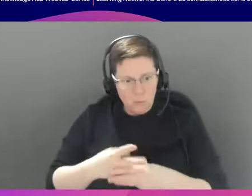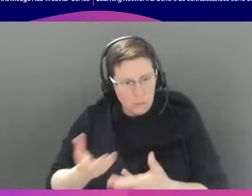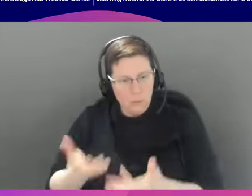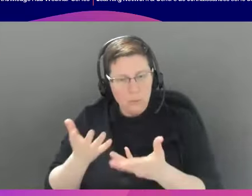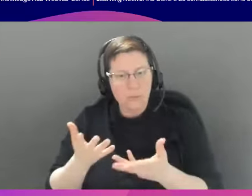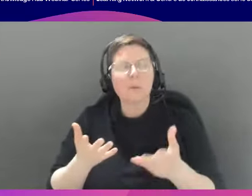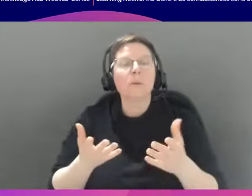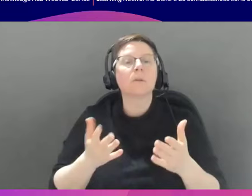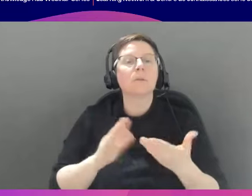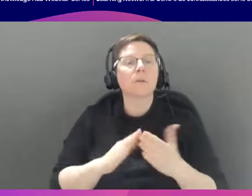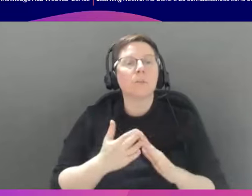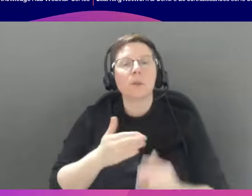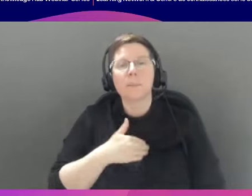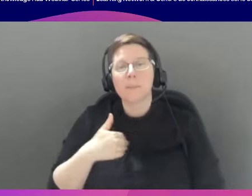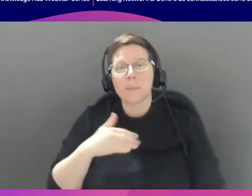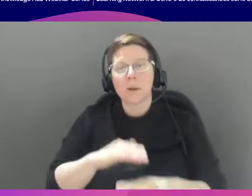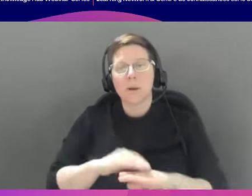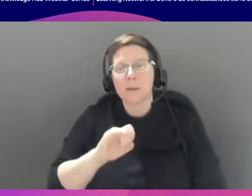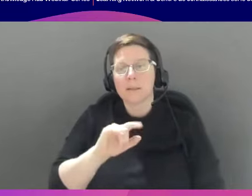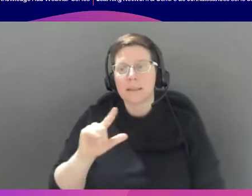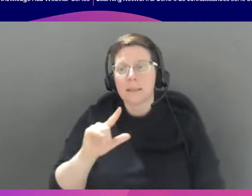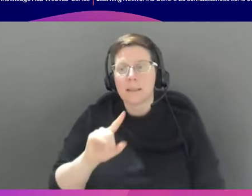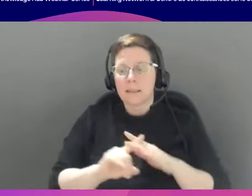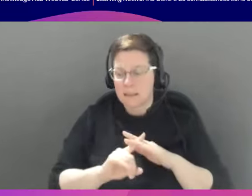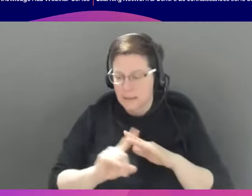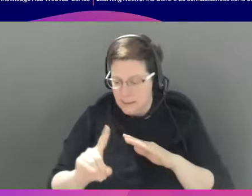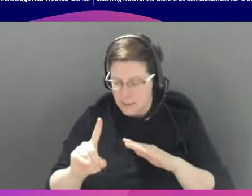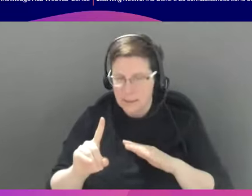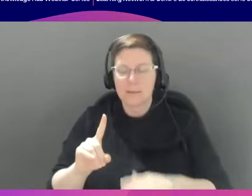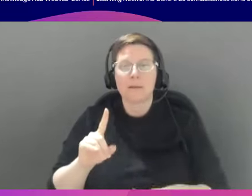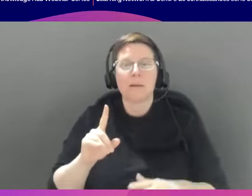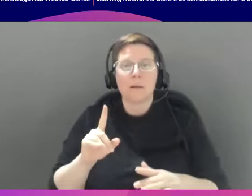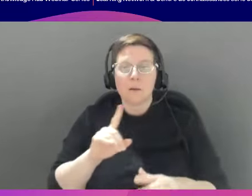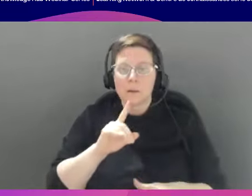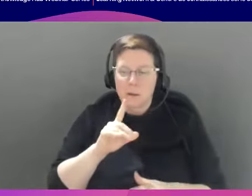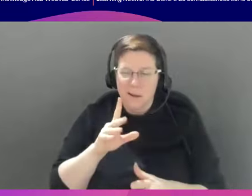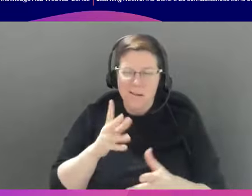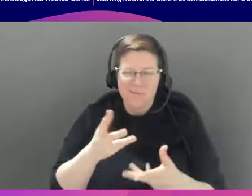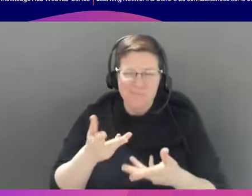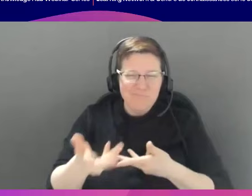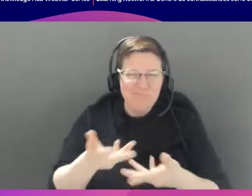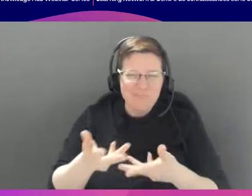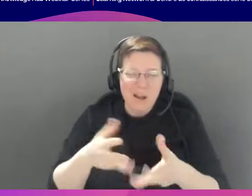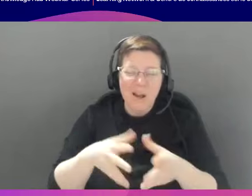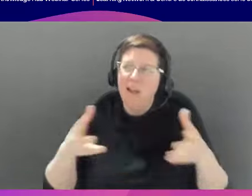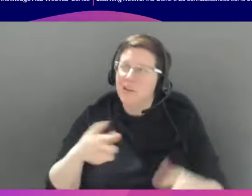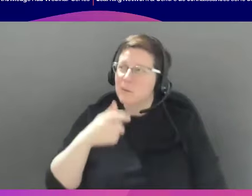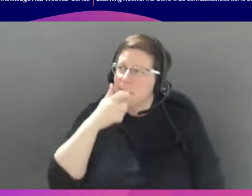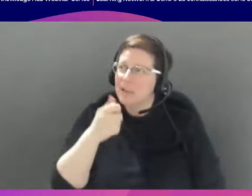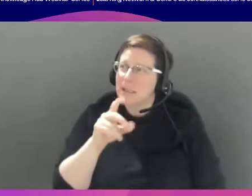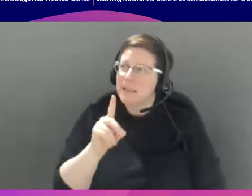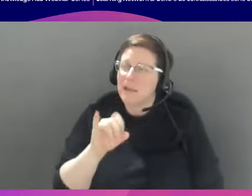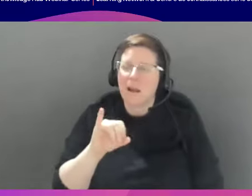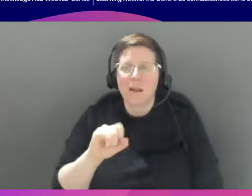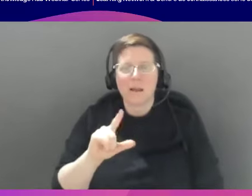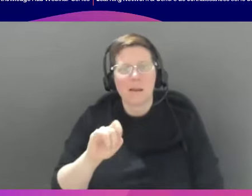So community members on Incel Exit had engaged in a lot of almost dialectical exchange